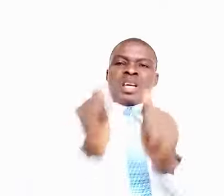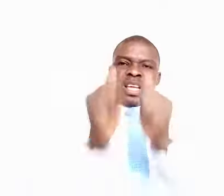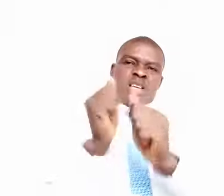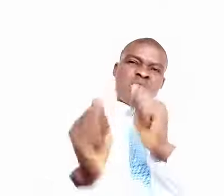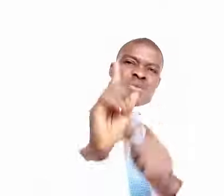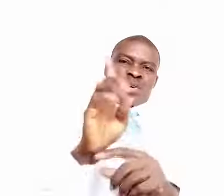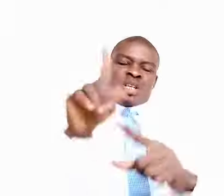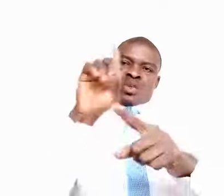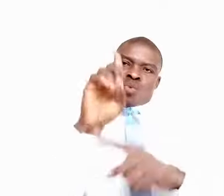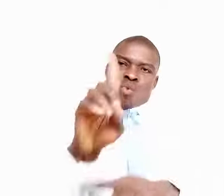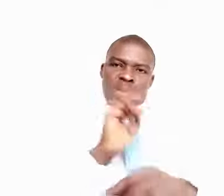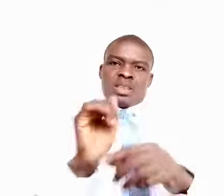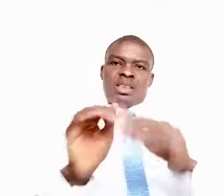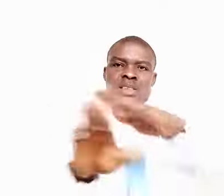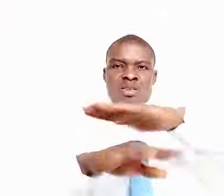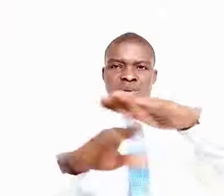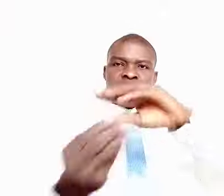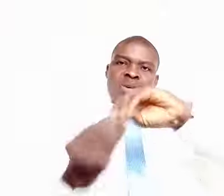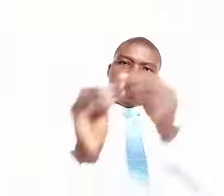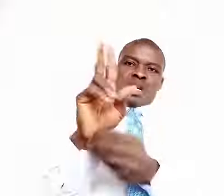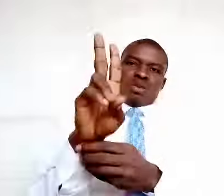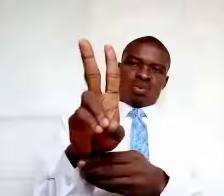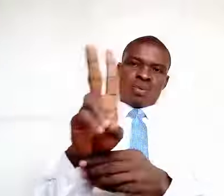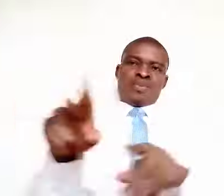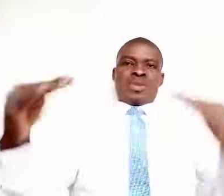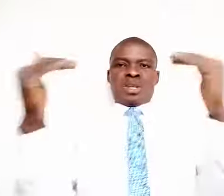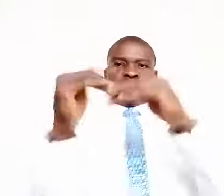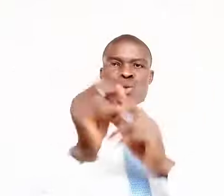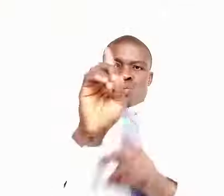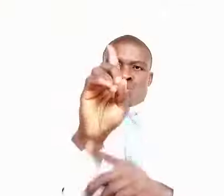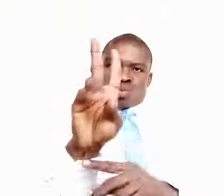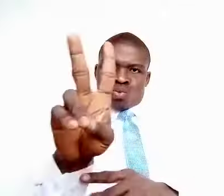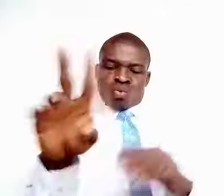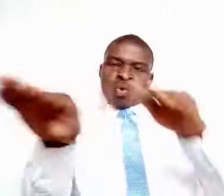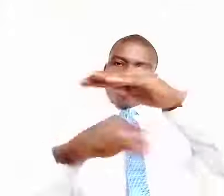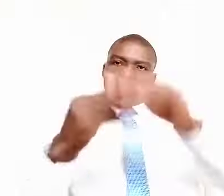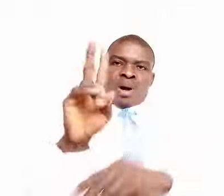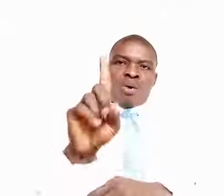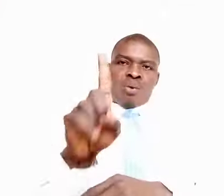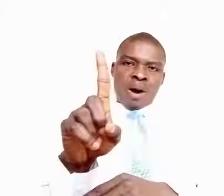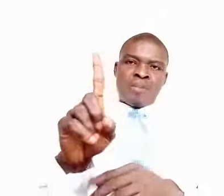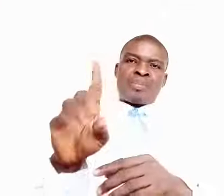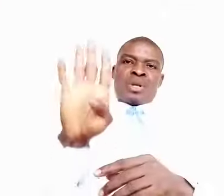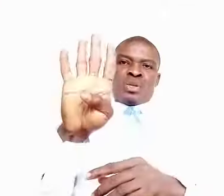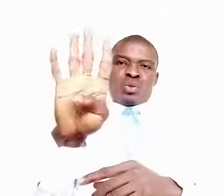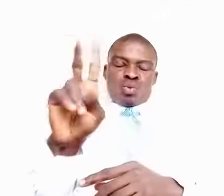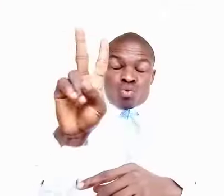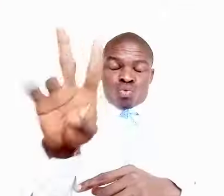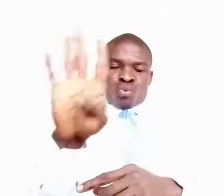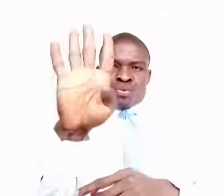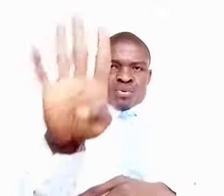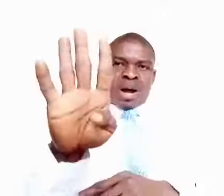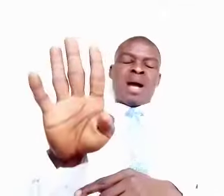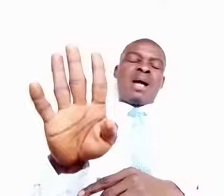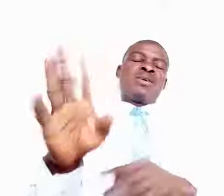denominator. For example, 2 equals 2 over 1. 25 equals 25 over